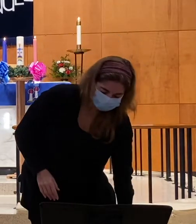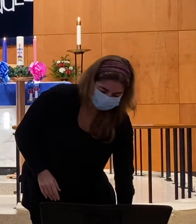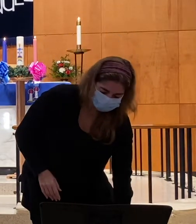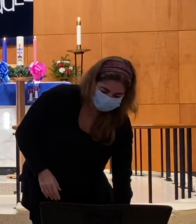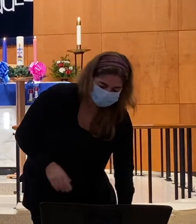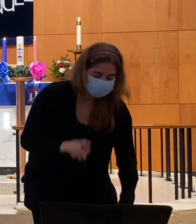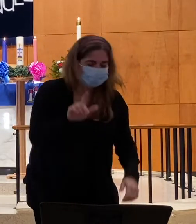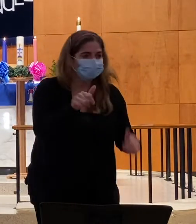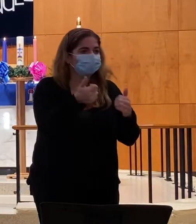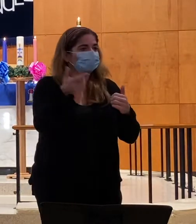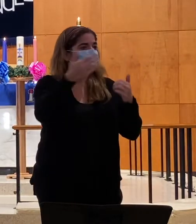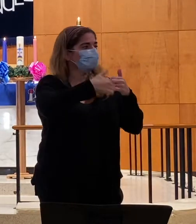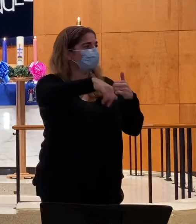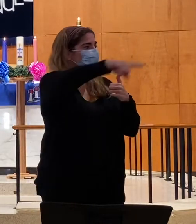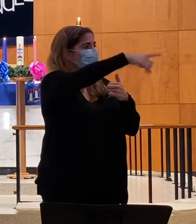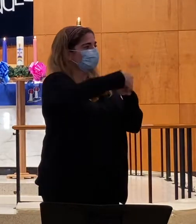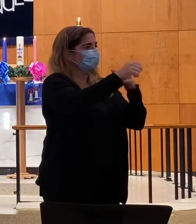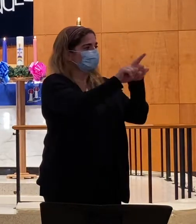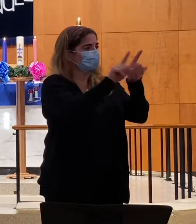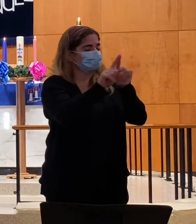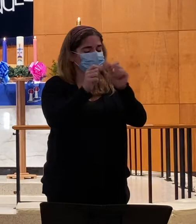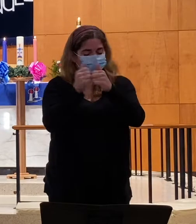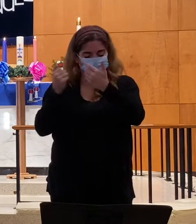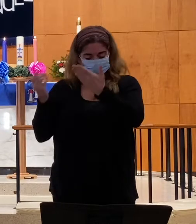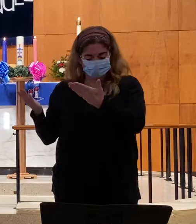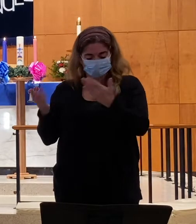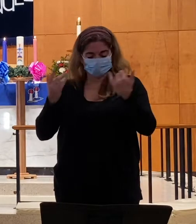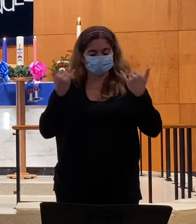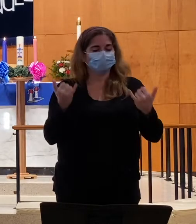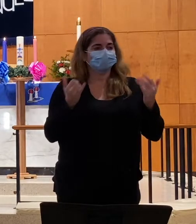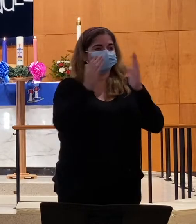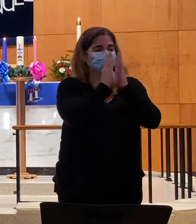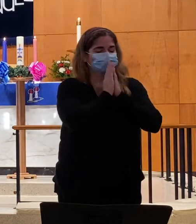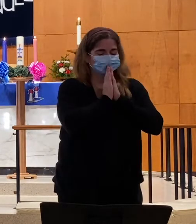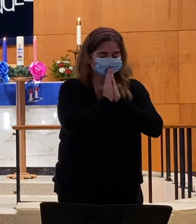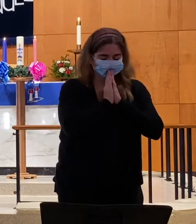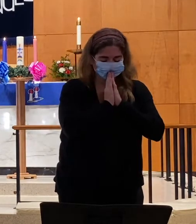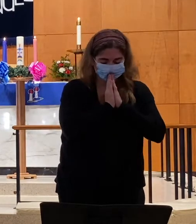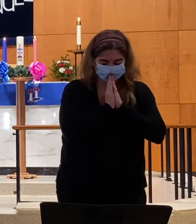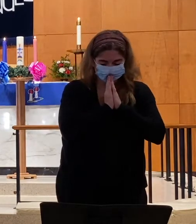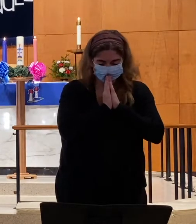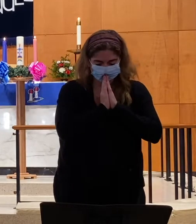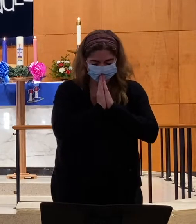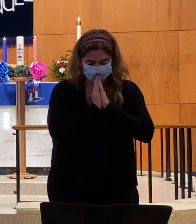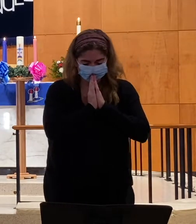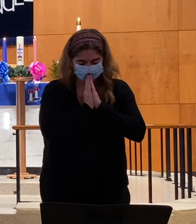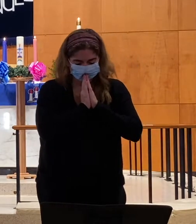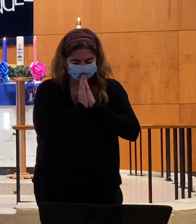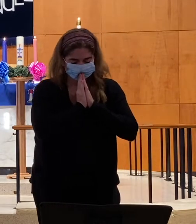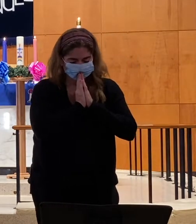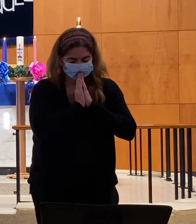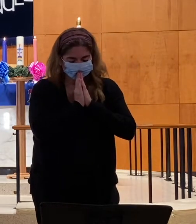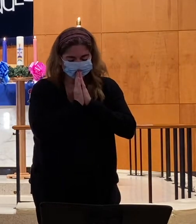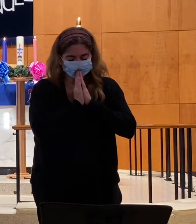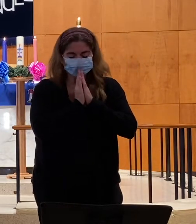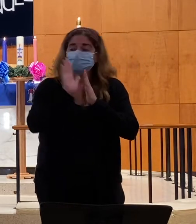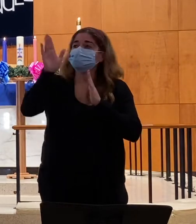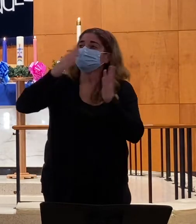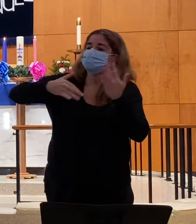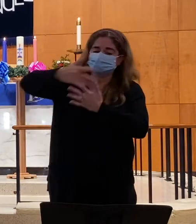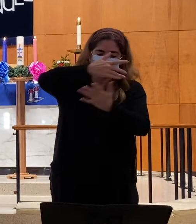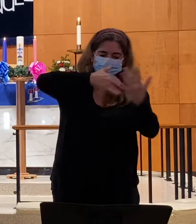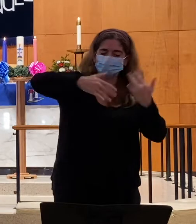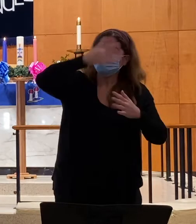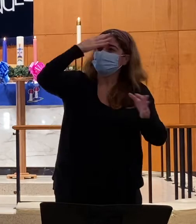Let us pray. Stir up the wills of your